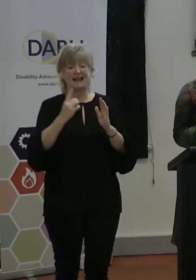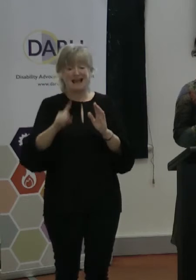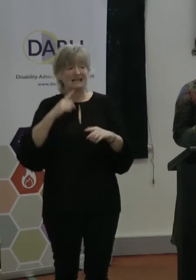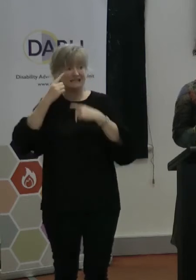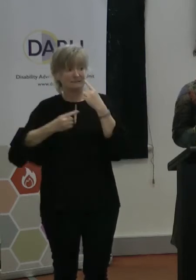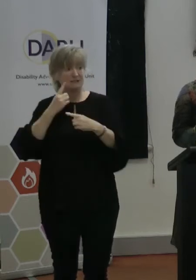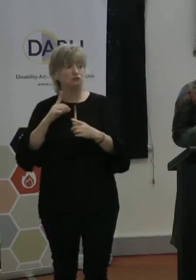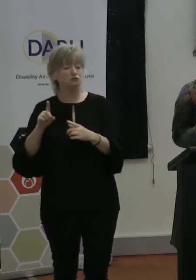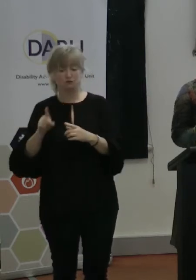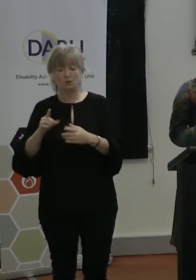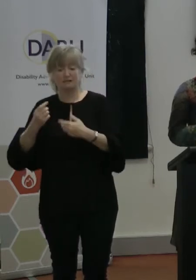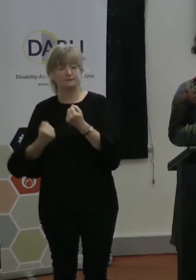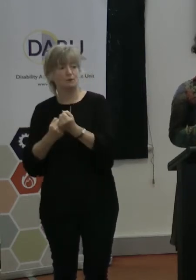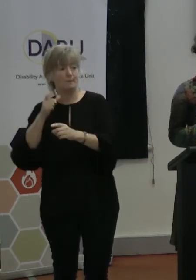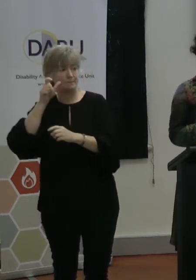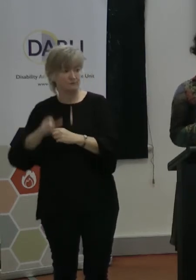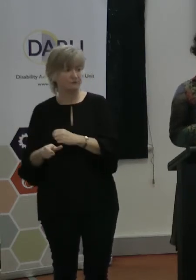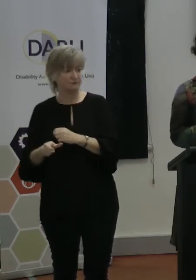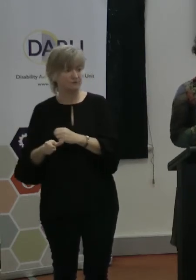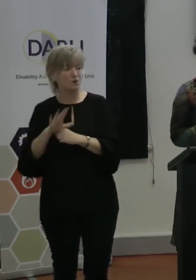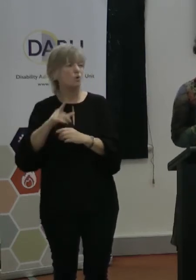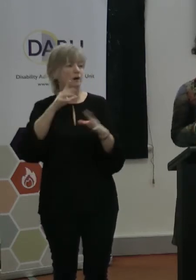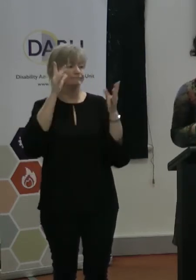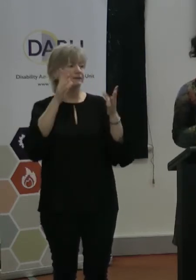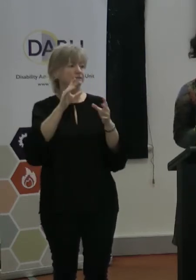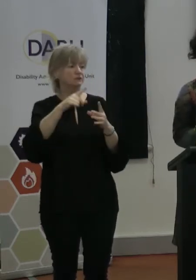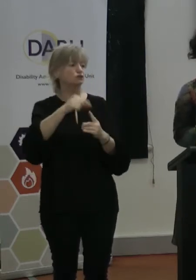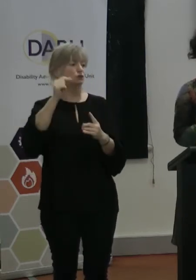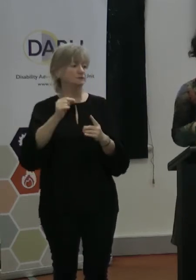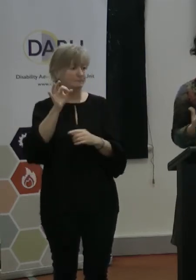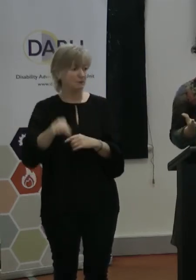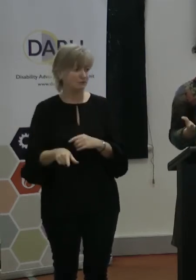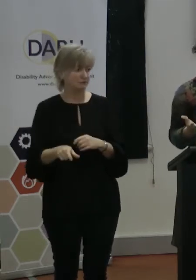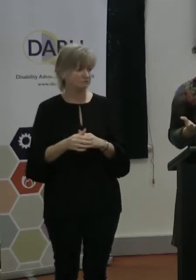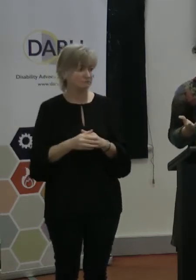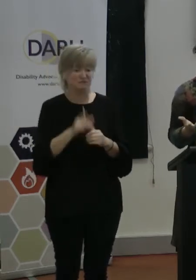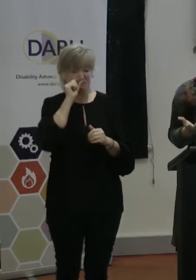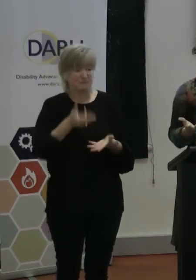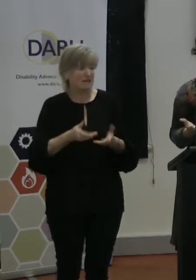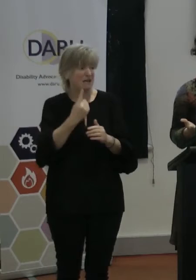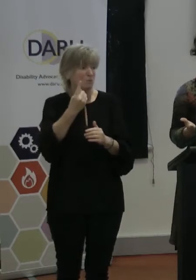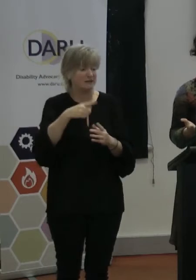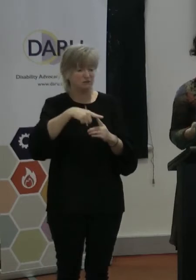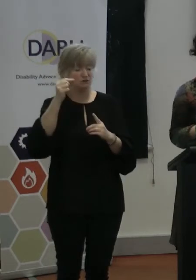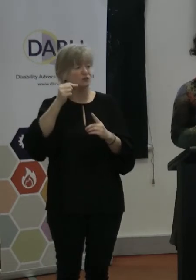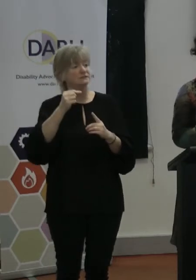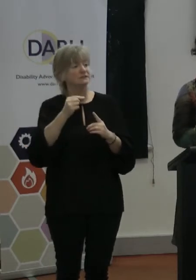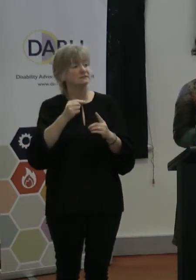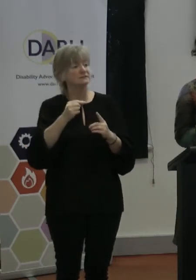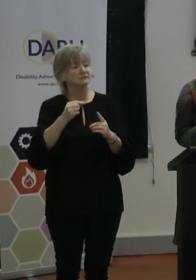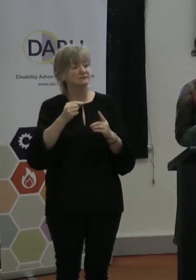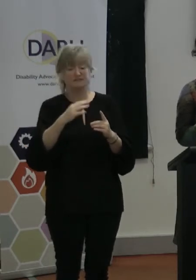documents to a support person or a chosen person, which could be really anyone chosen by the SDA resident.